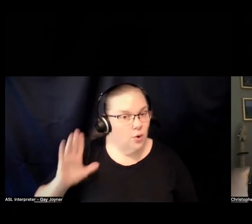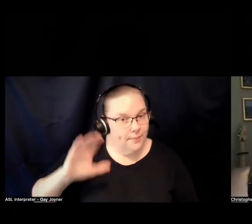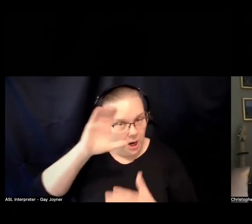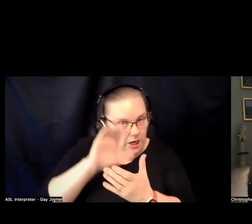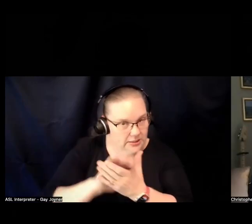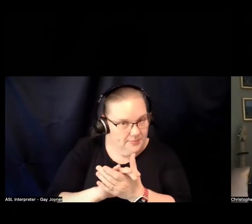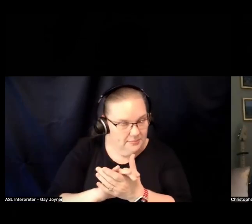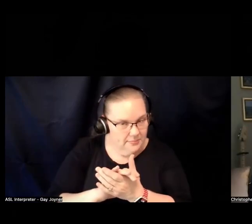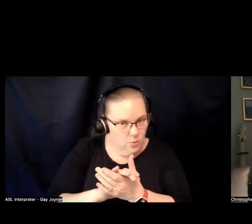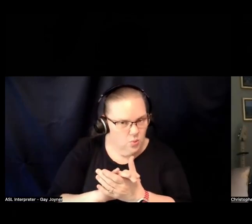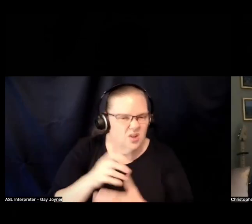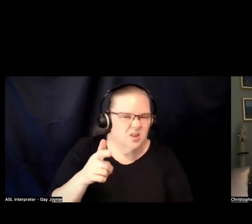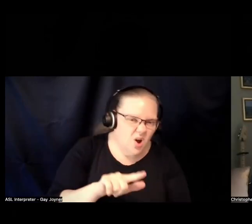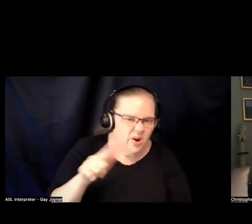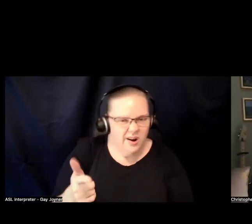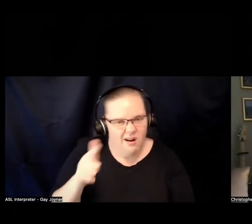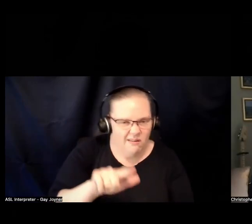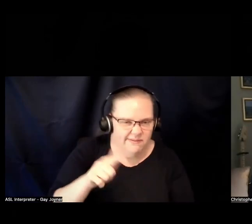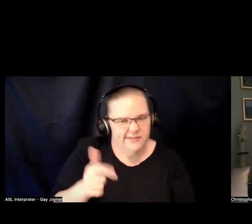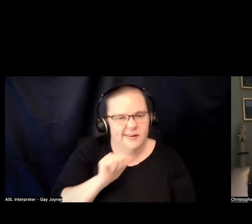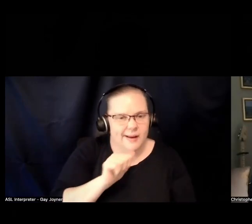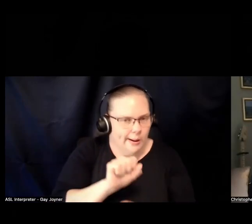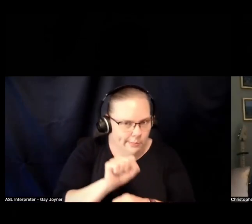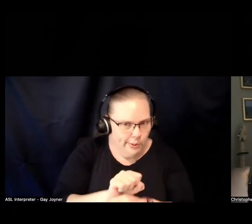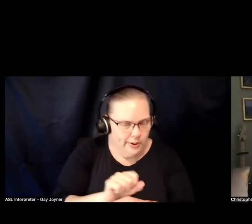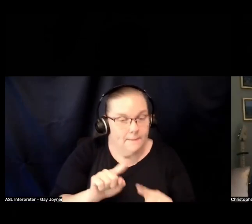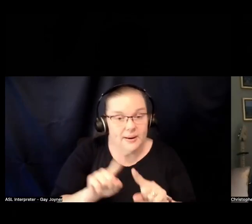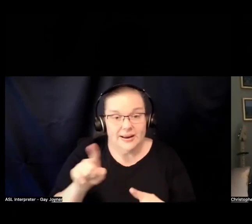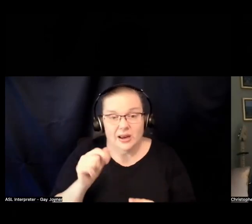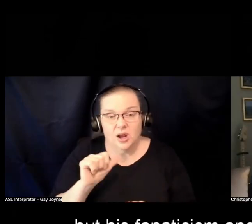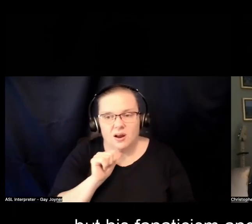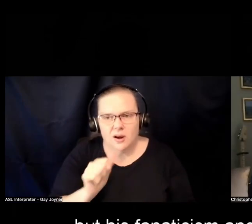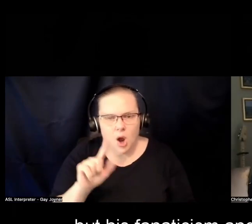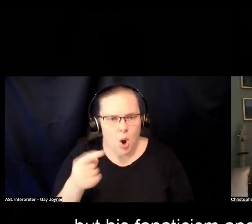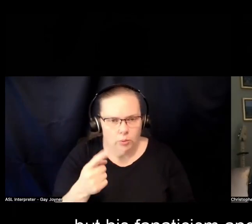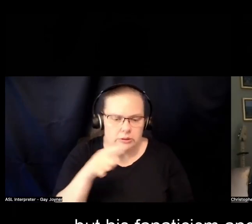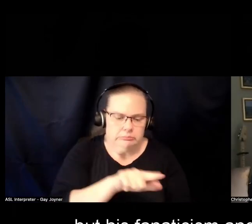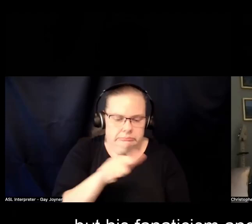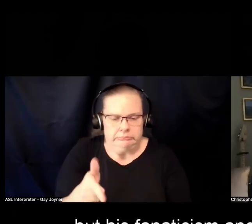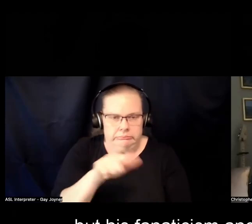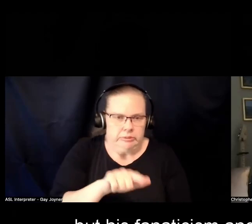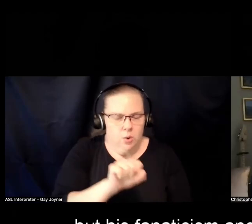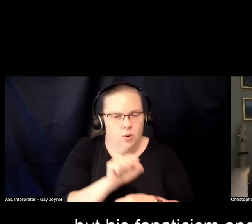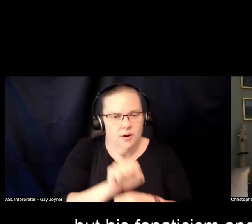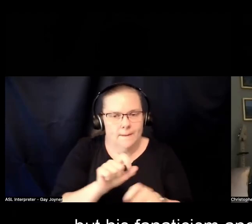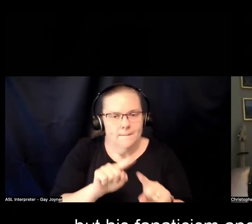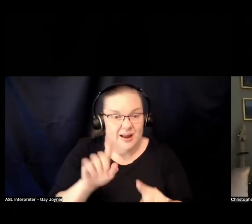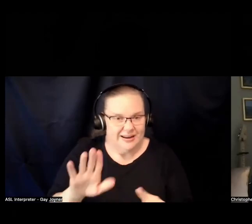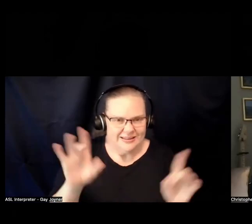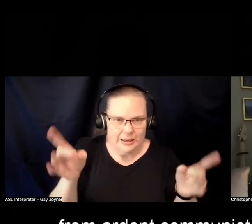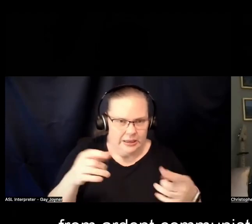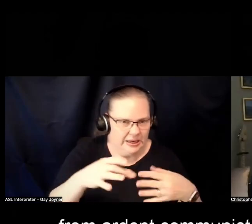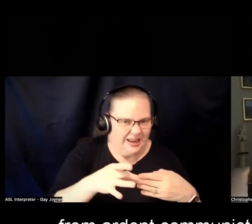was sort of on and off unemployed. Not only did he seesaw between jobs, but his fanaticism and extremism took